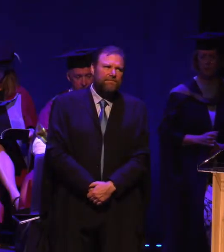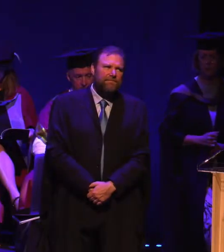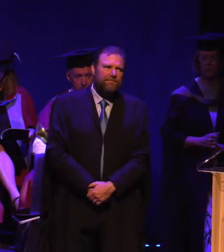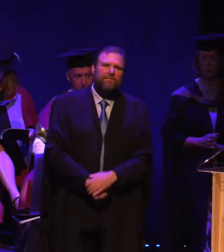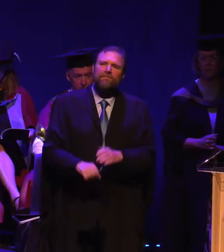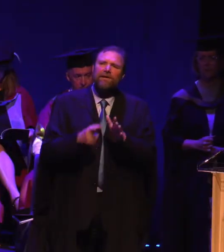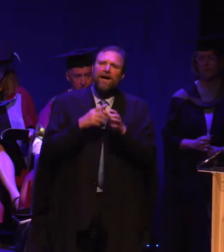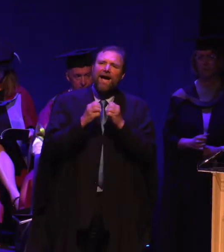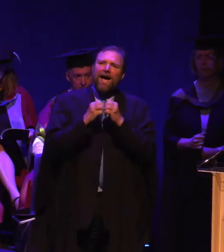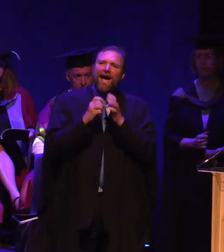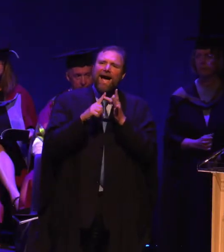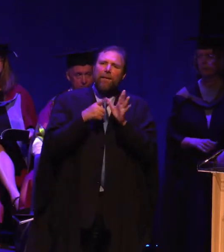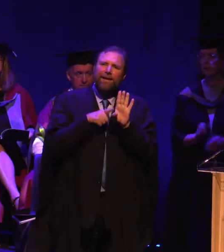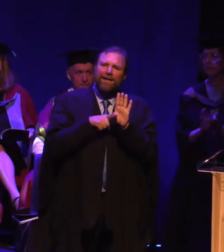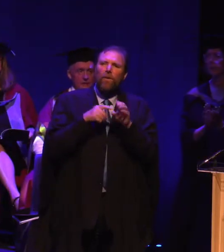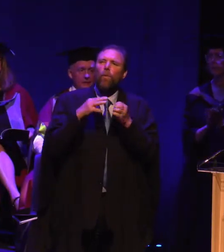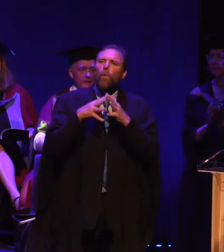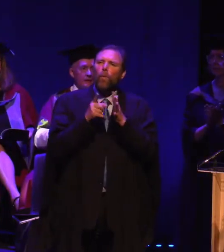Abby Williams.